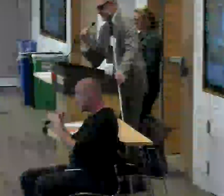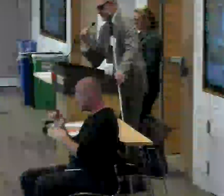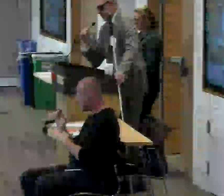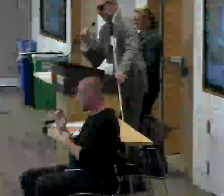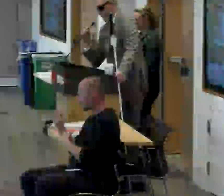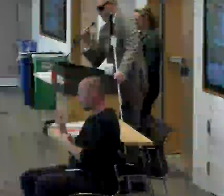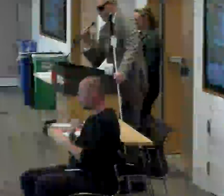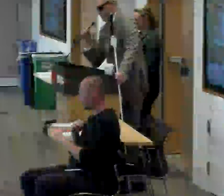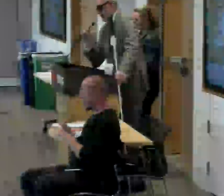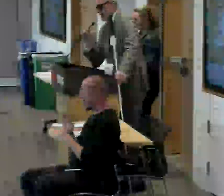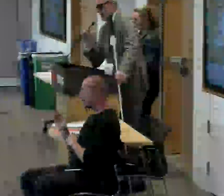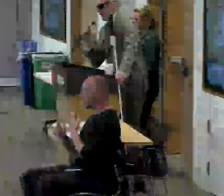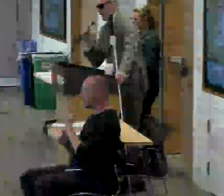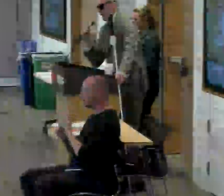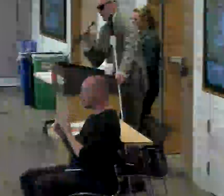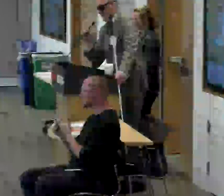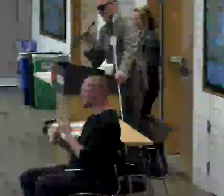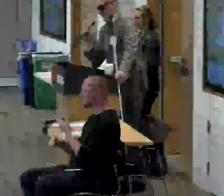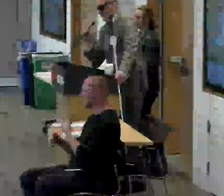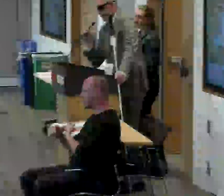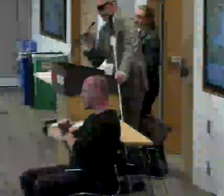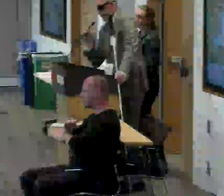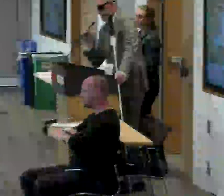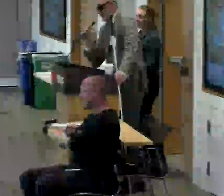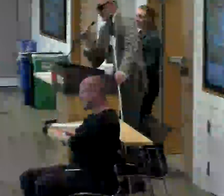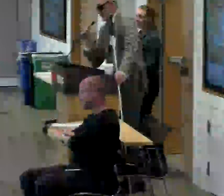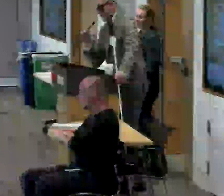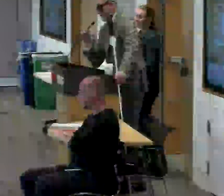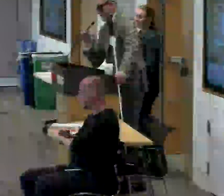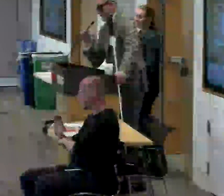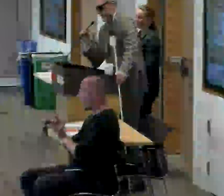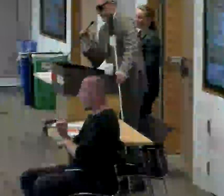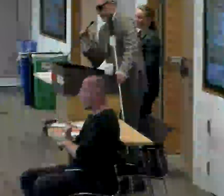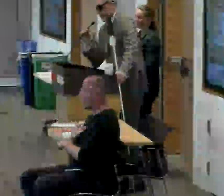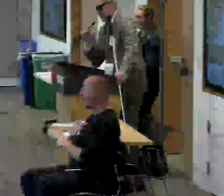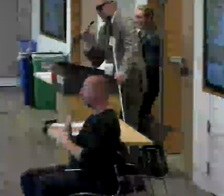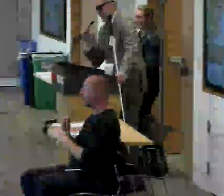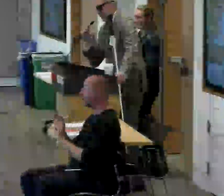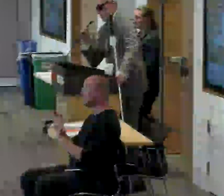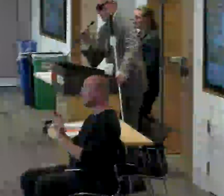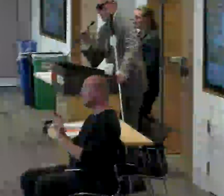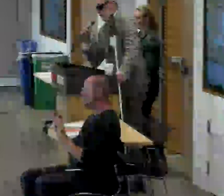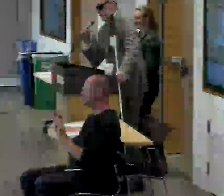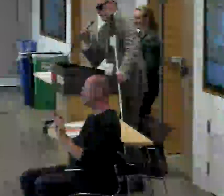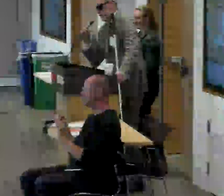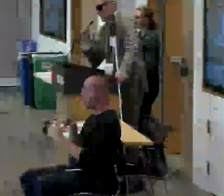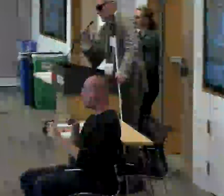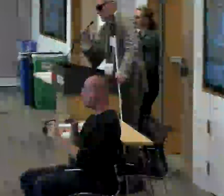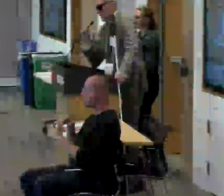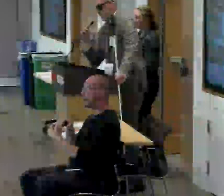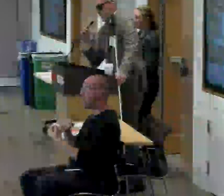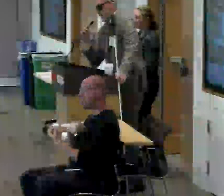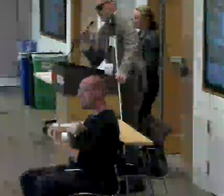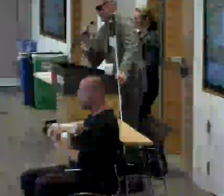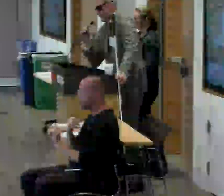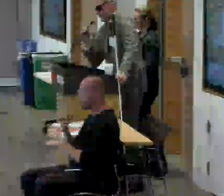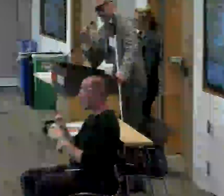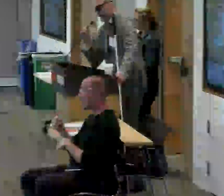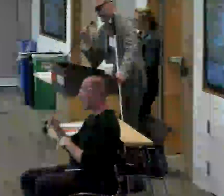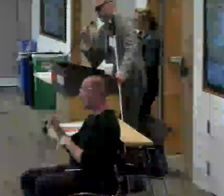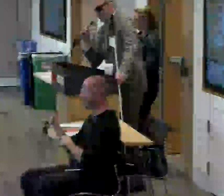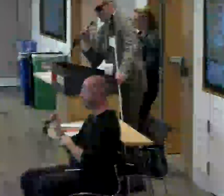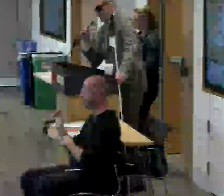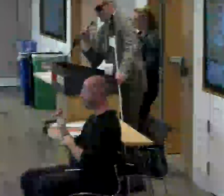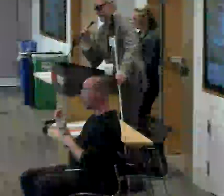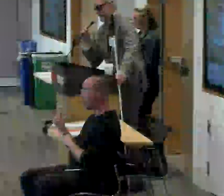table next to the lectern. And feel free to buttonhole me or anybody else here at the Lighthouse if you